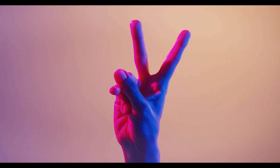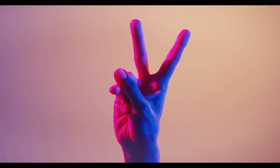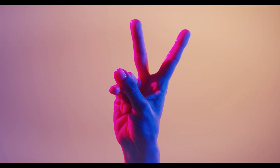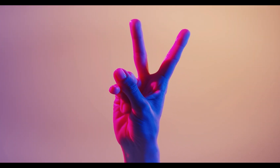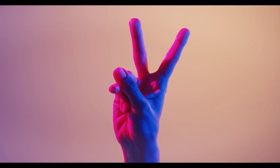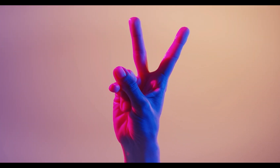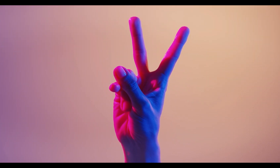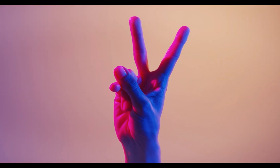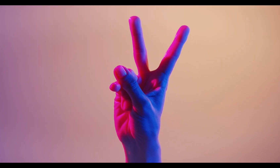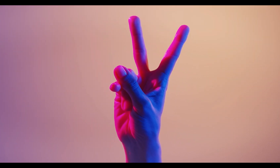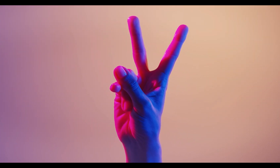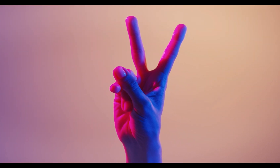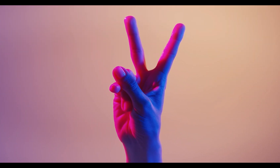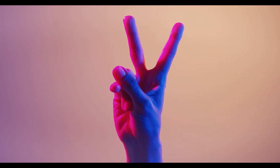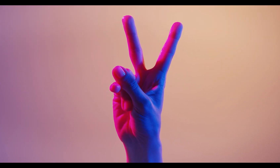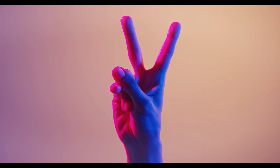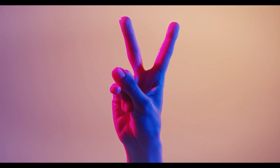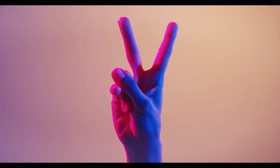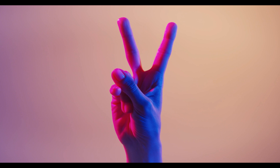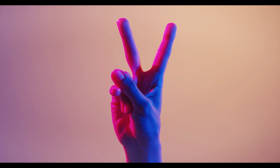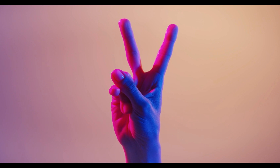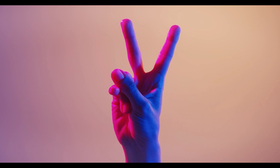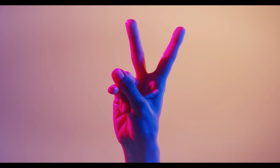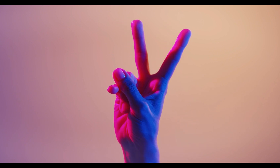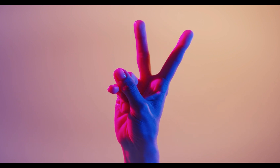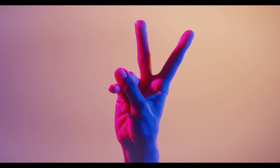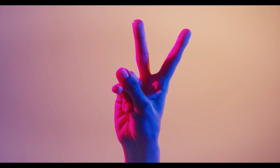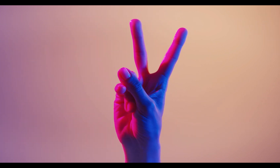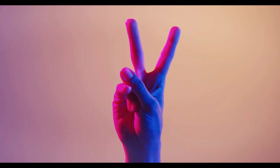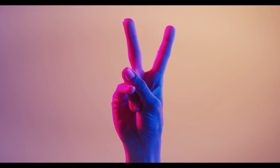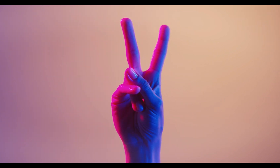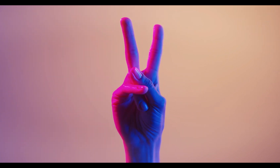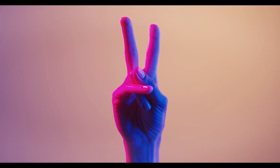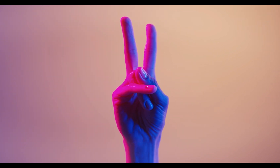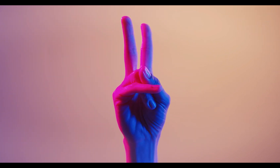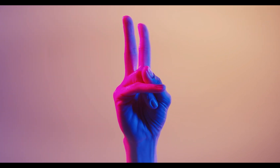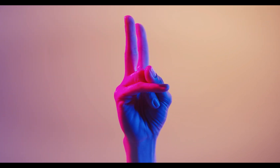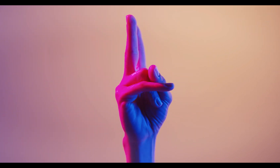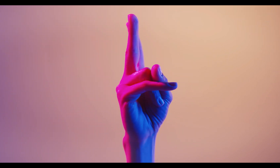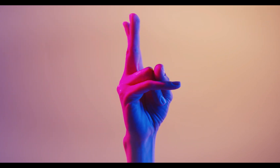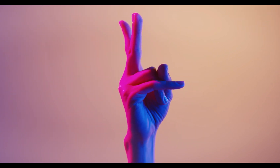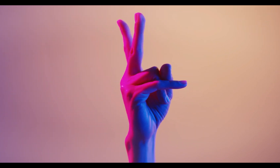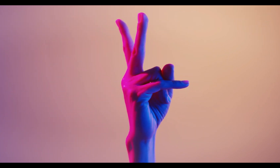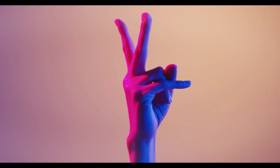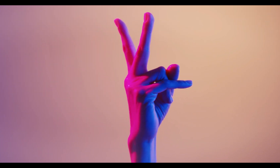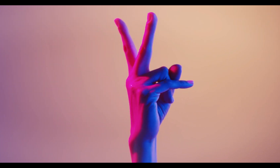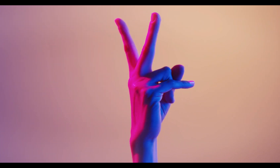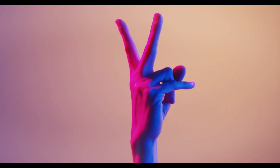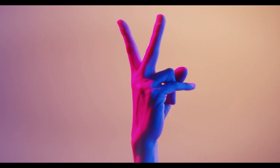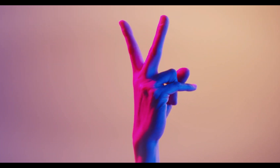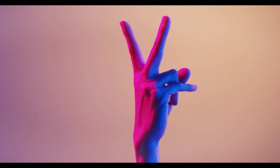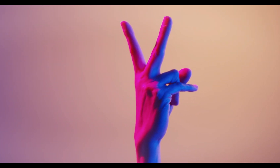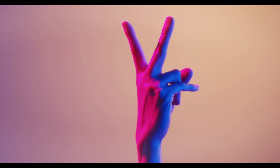to my channel to continue receiving the videos automatically and for YouTube to understand that this content is useful to other